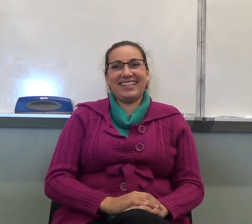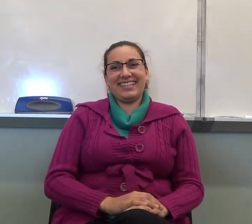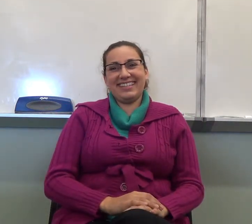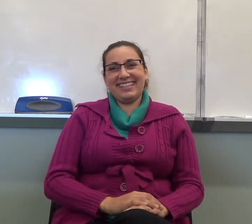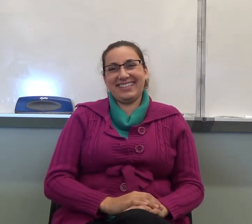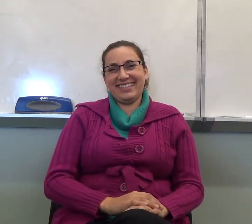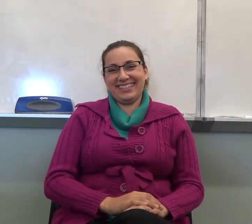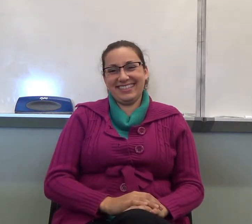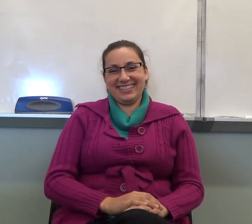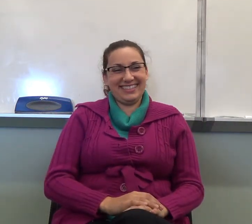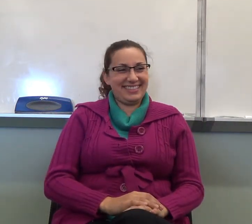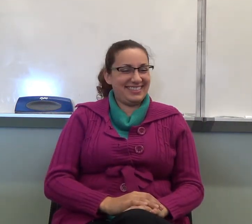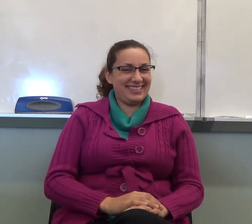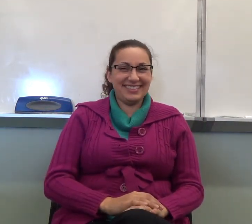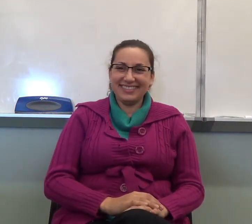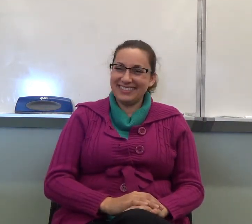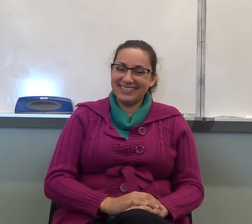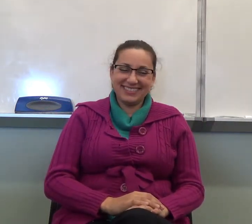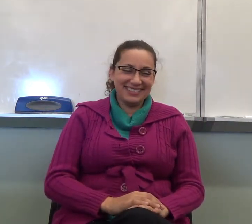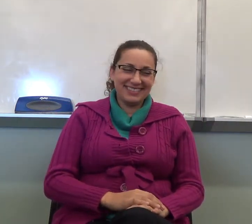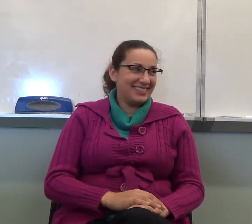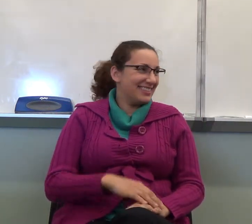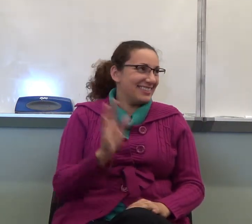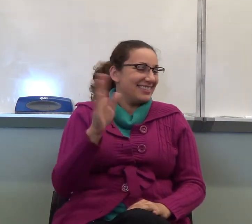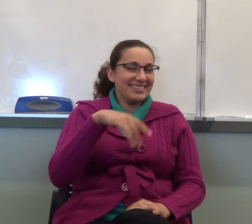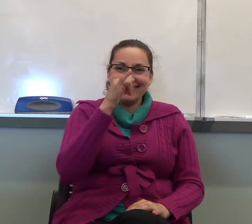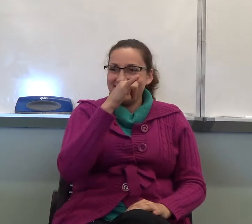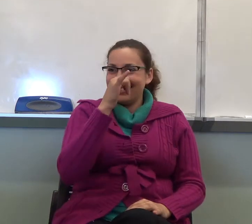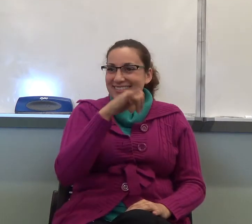say -3 is the opposite of